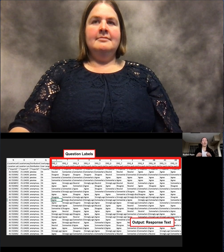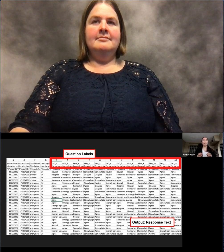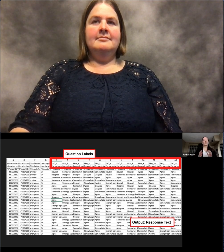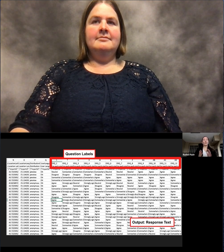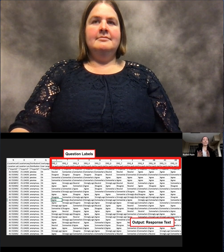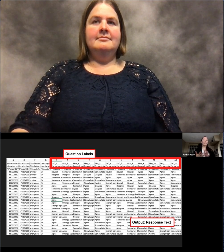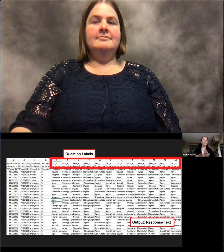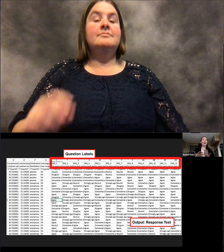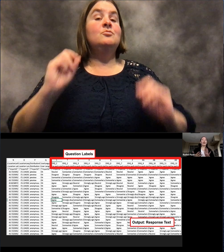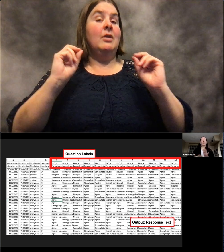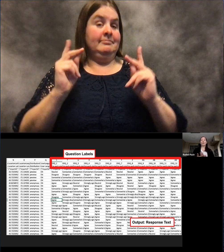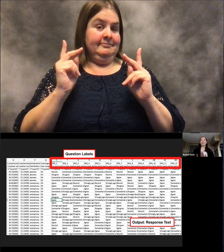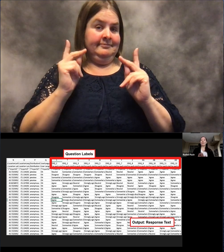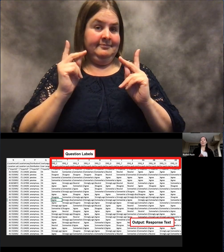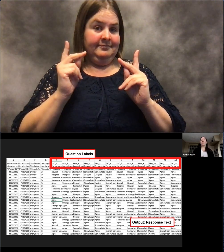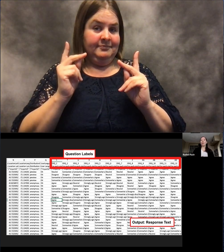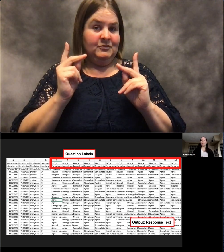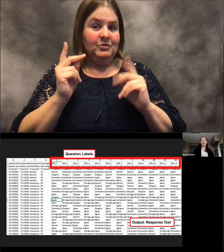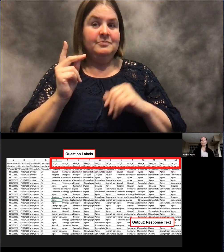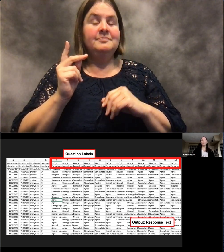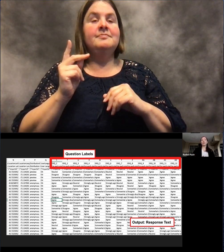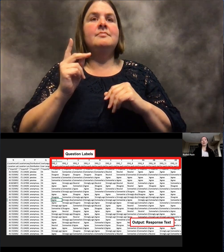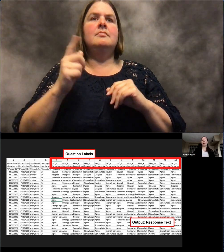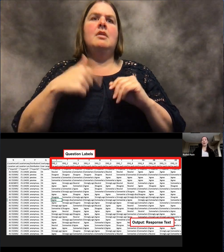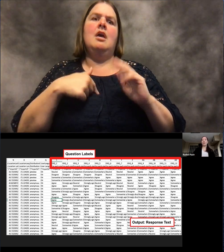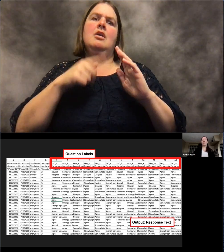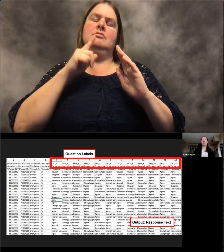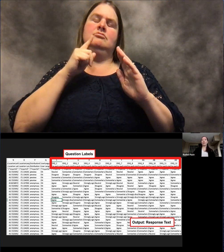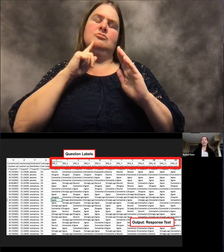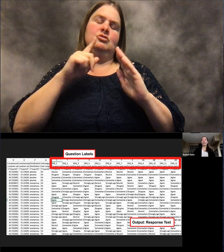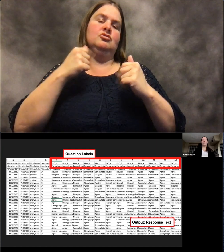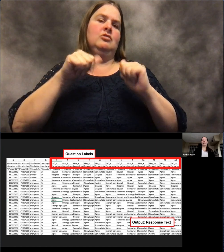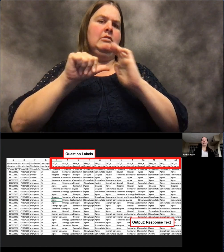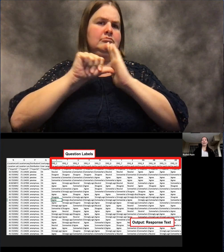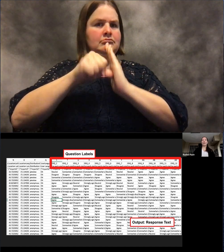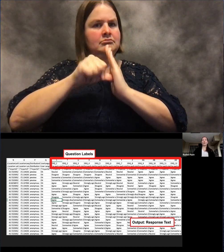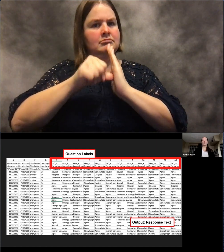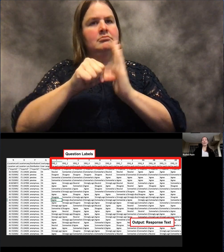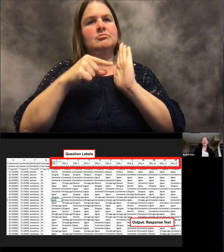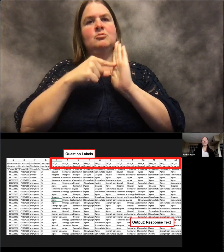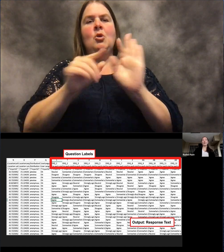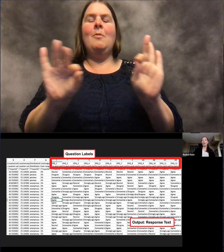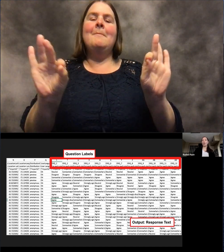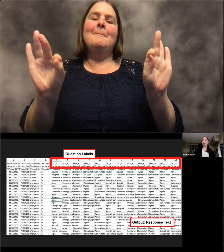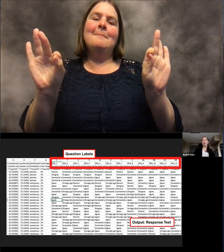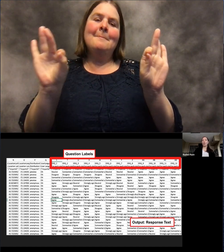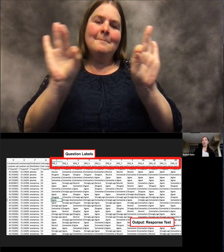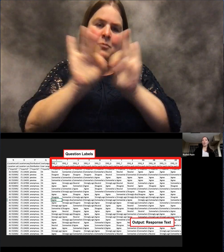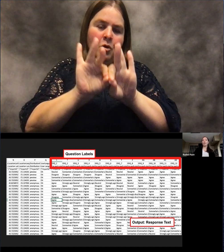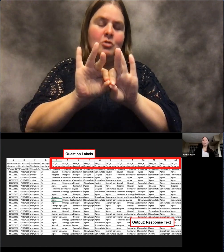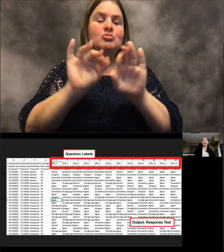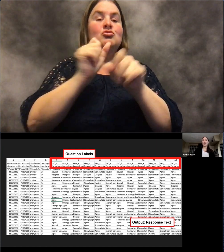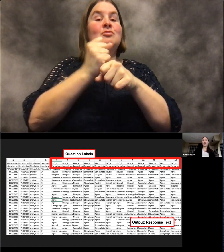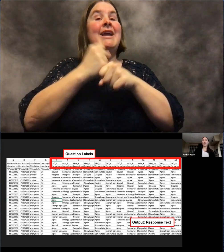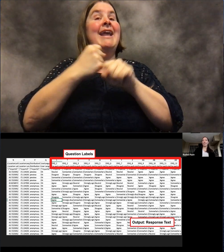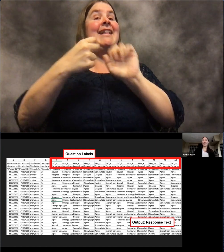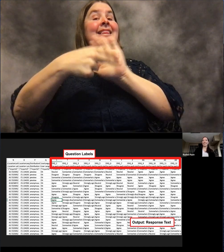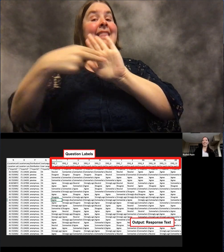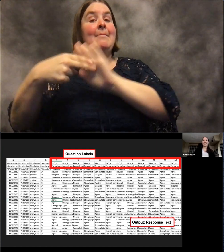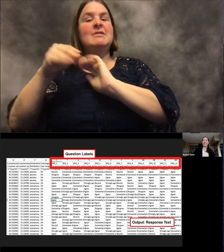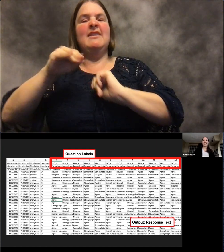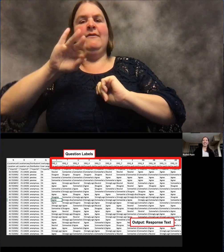Okay, so this is why I stressed the importance of creating question labels that make